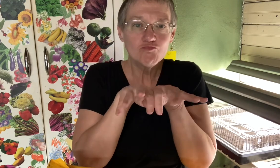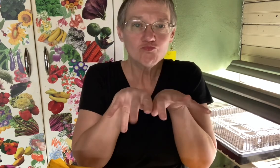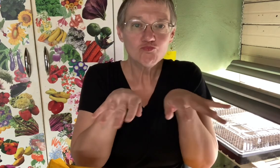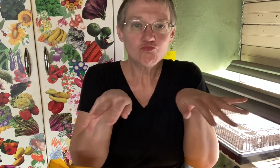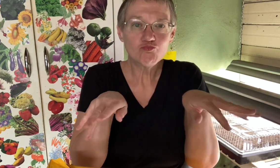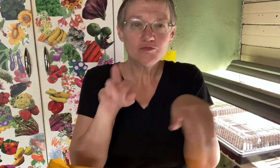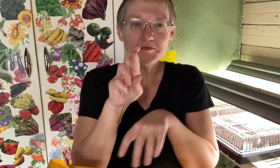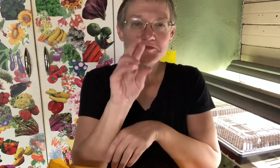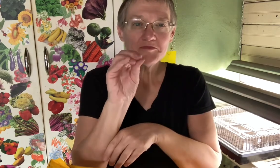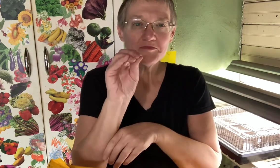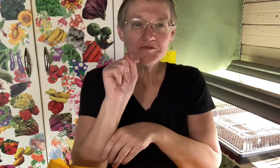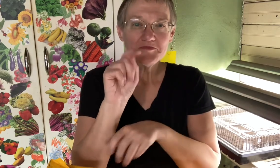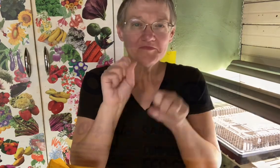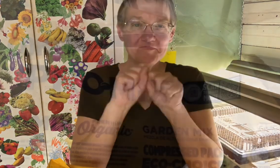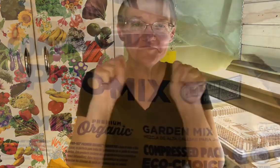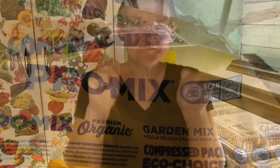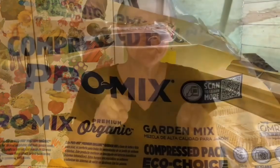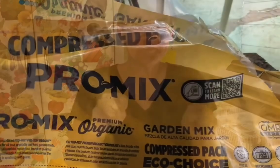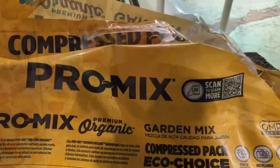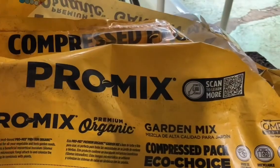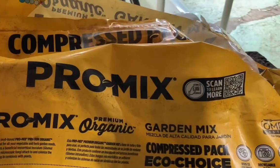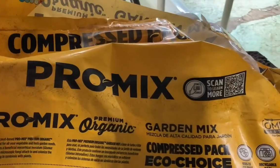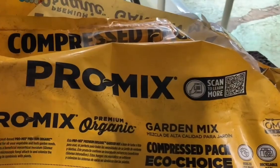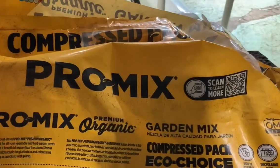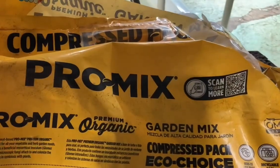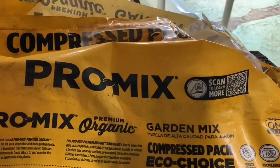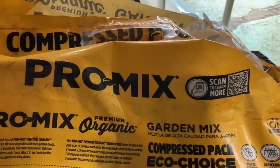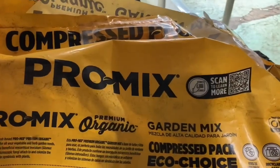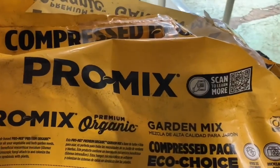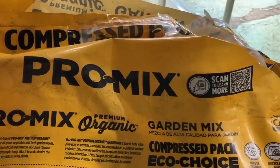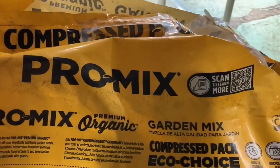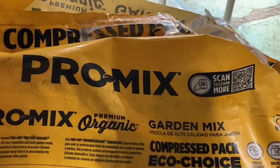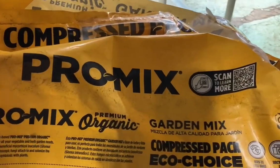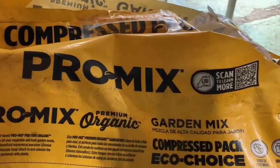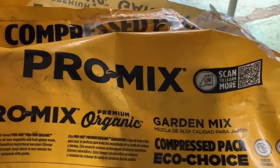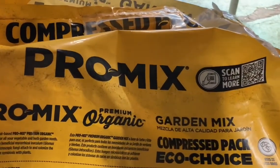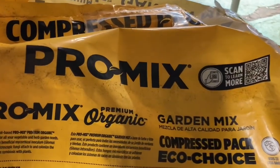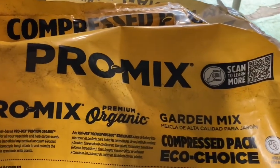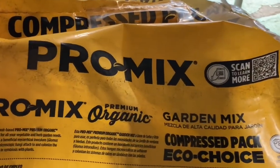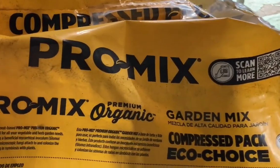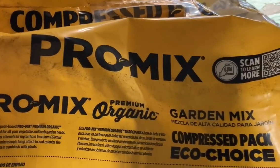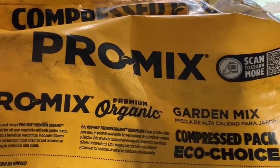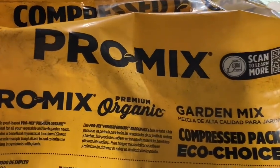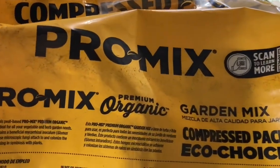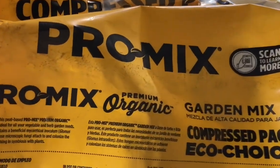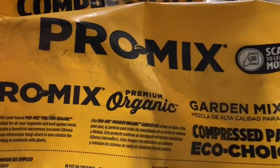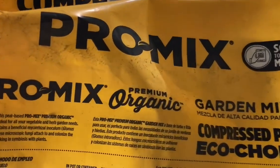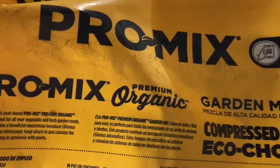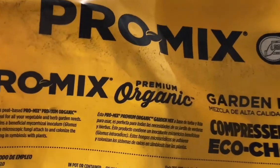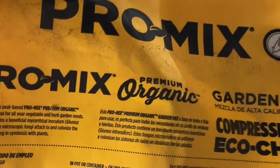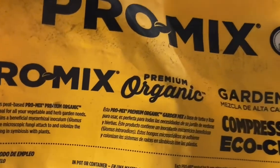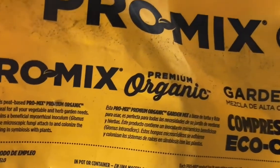It helps to inoculate the soil and it helps the root system.